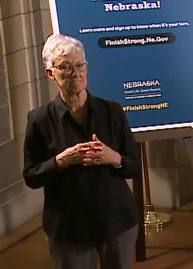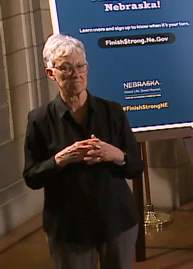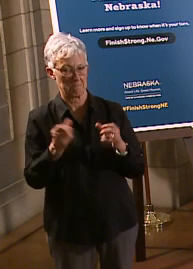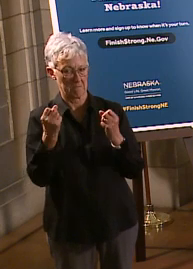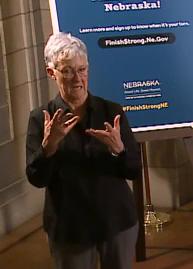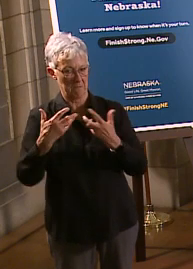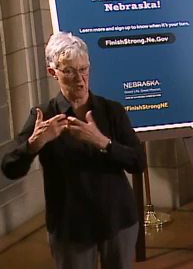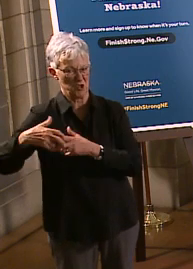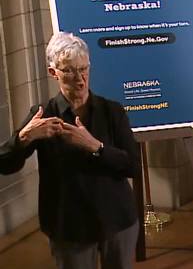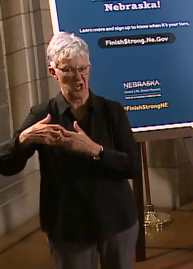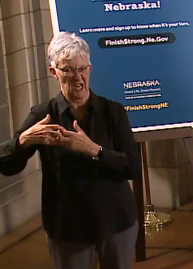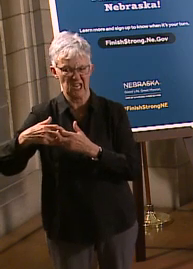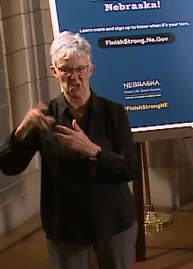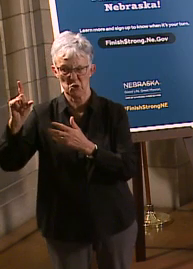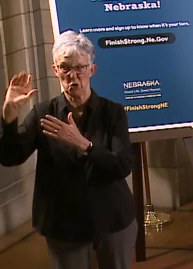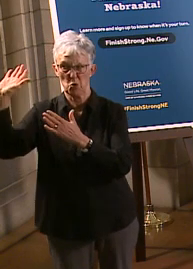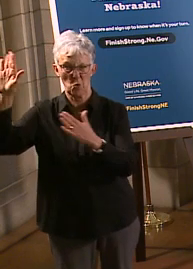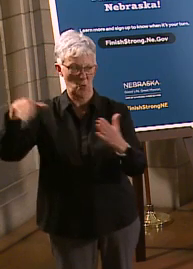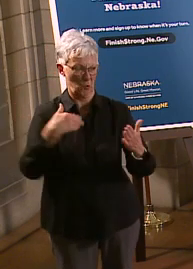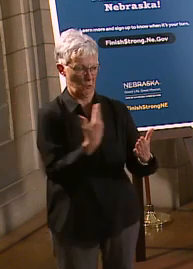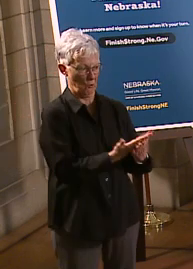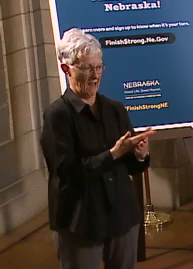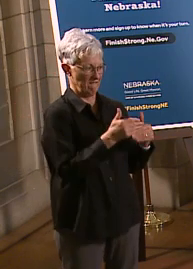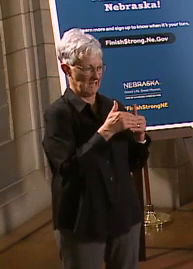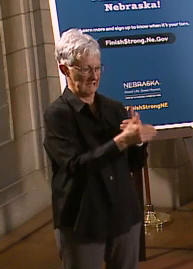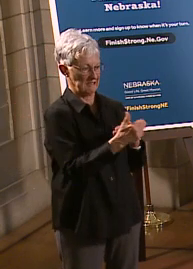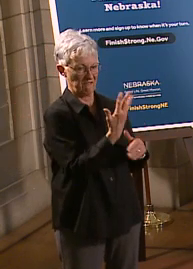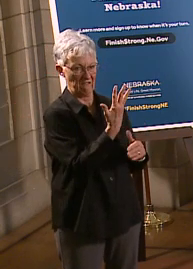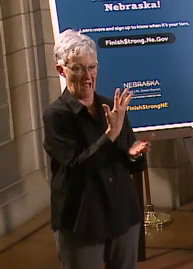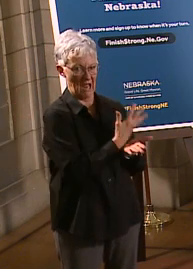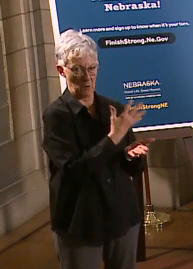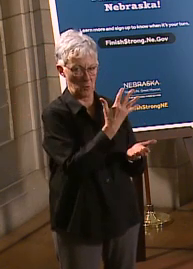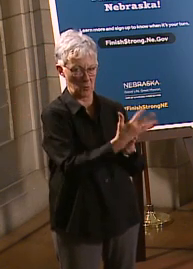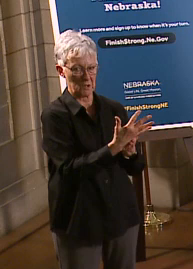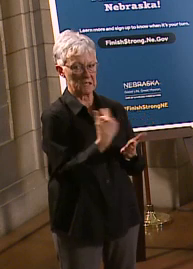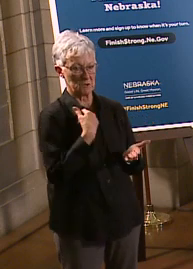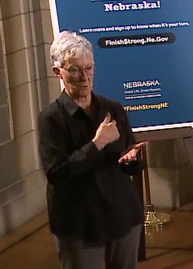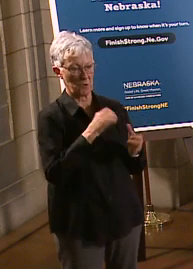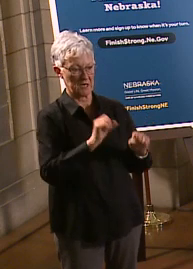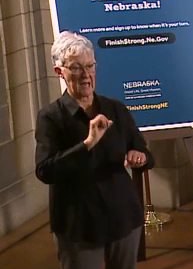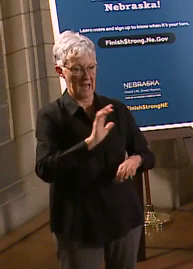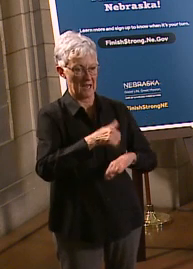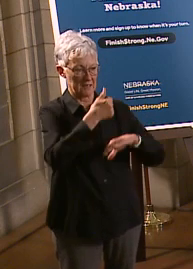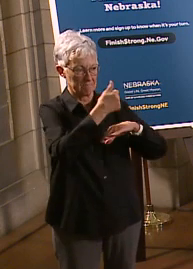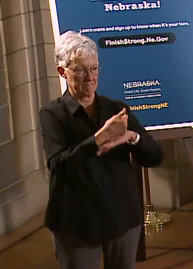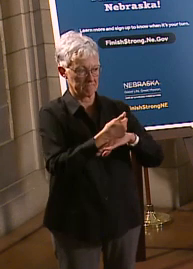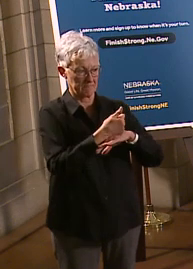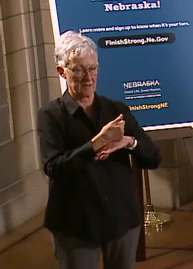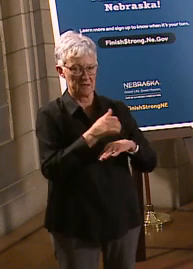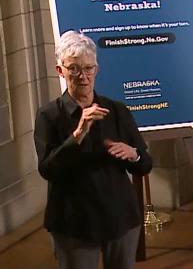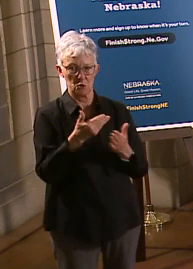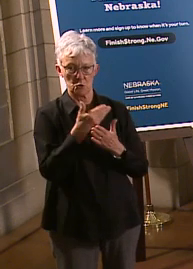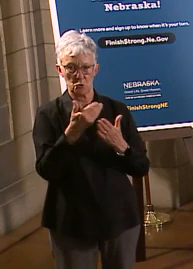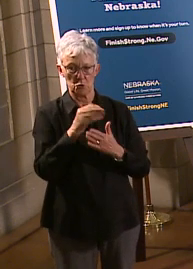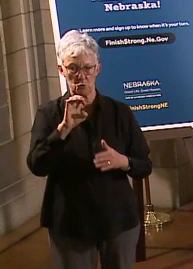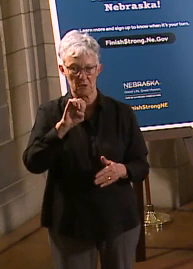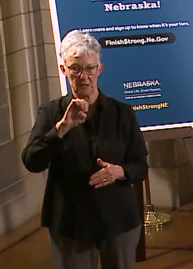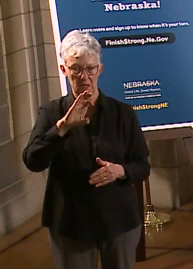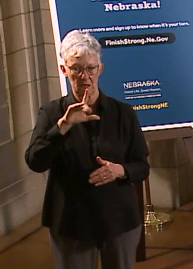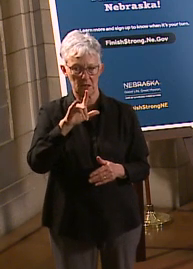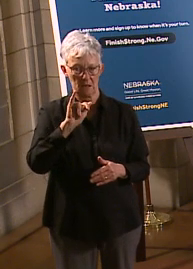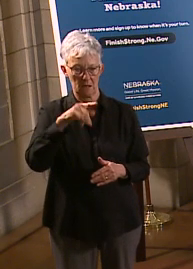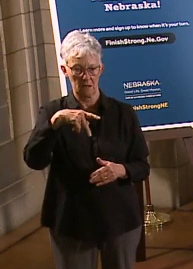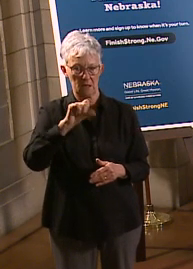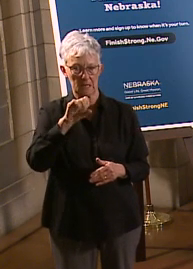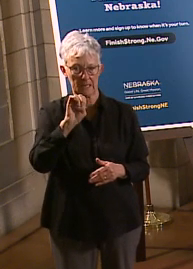machines coming in the next 5 weeks that are going to enable us to implement the needle, the Eclipse needle, which will accompany the